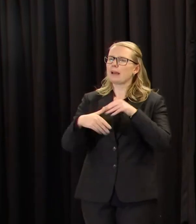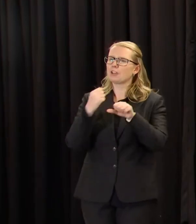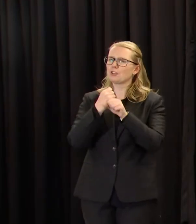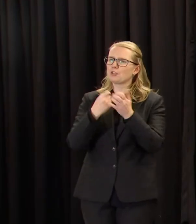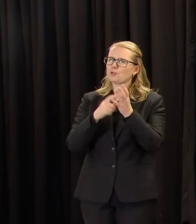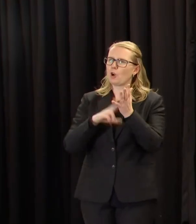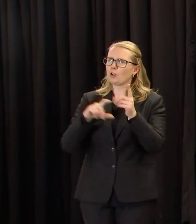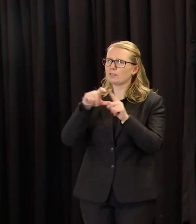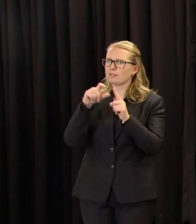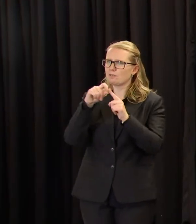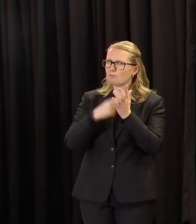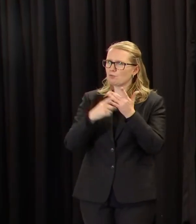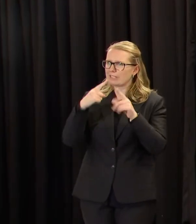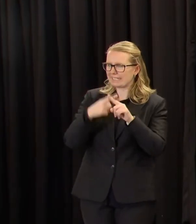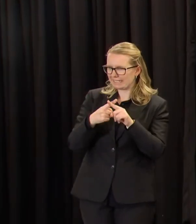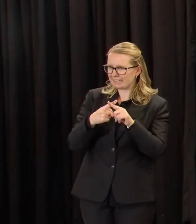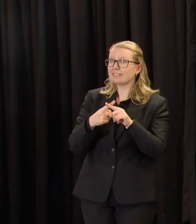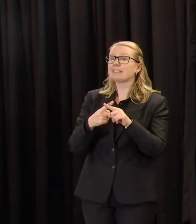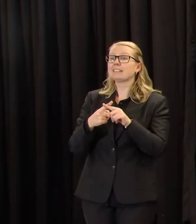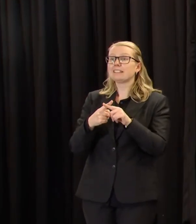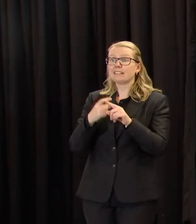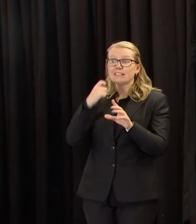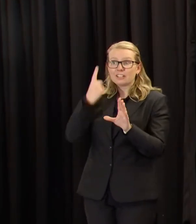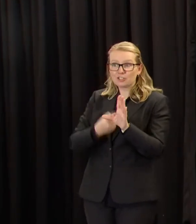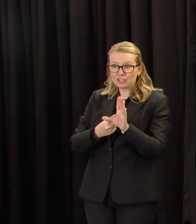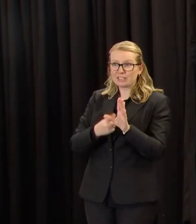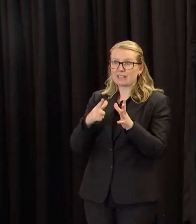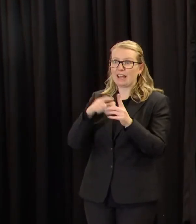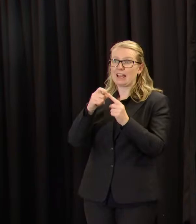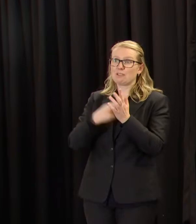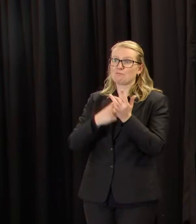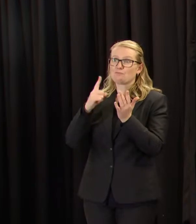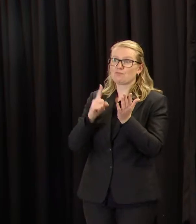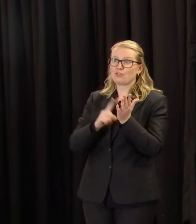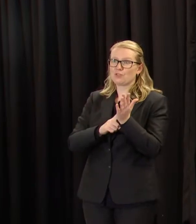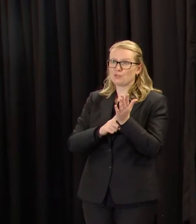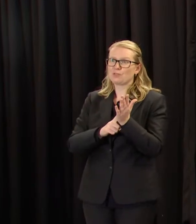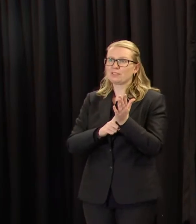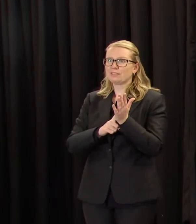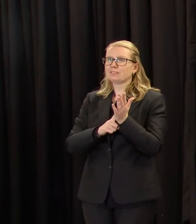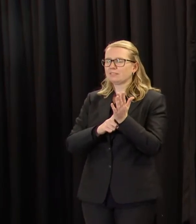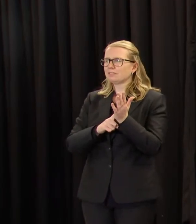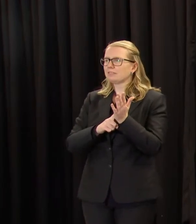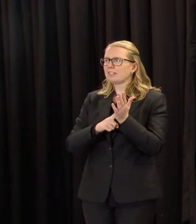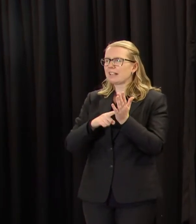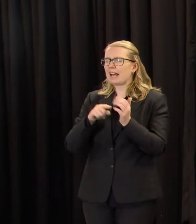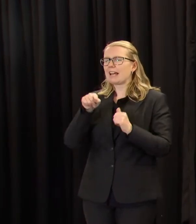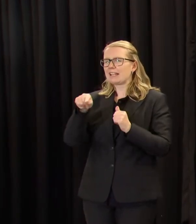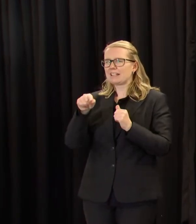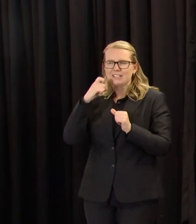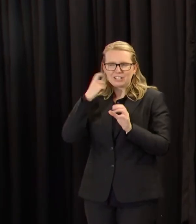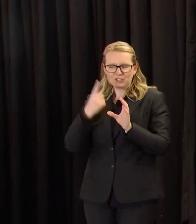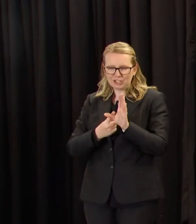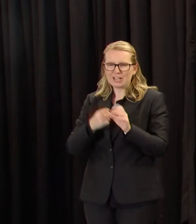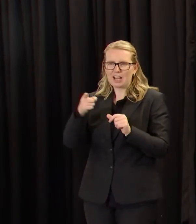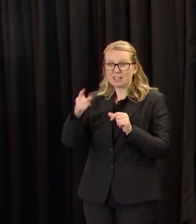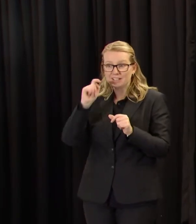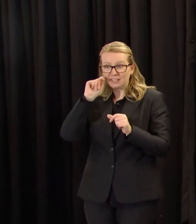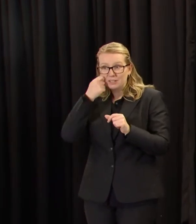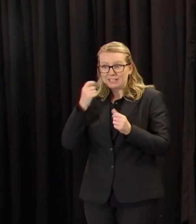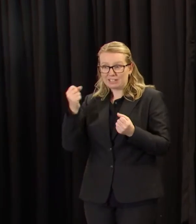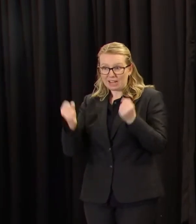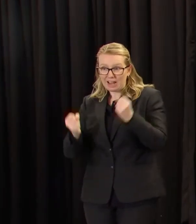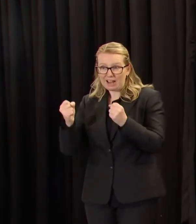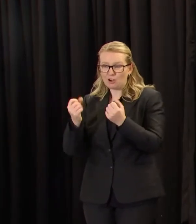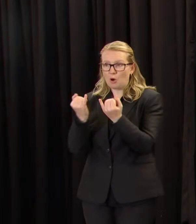next year. April 10, I think, was the date. Is that a discussion? That is looking well and truly ahead. We could absolutely agree on that. It's a long way off. Is that a discussion